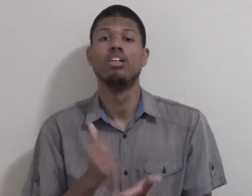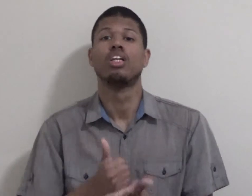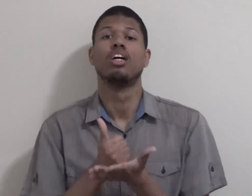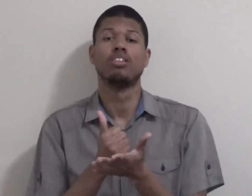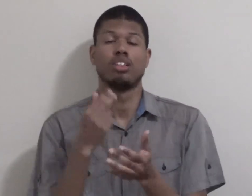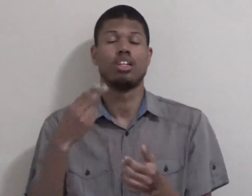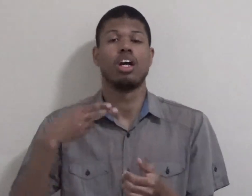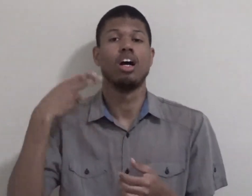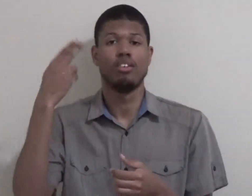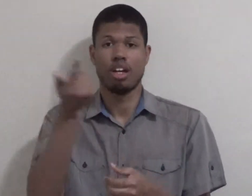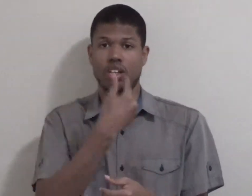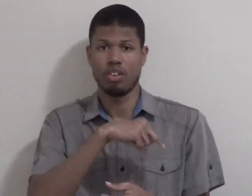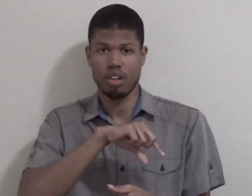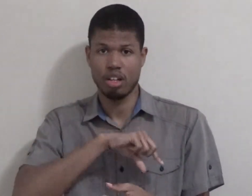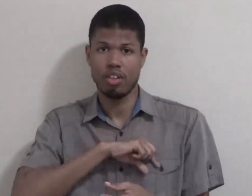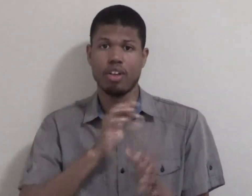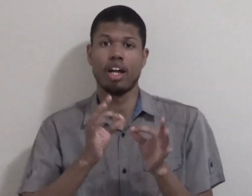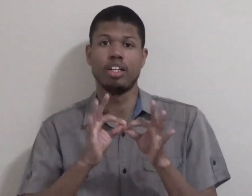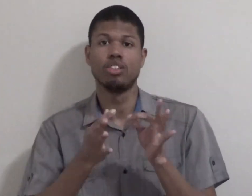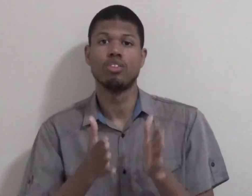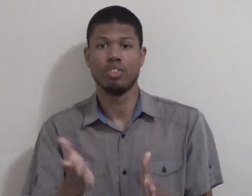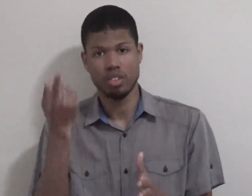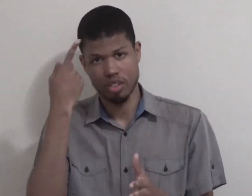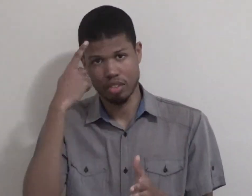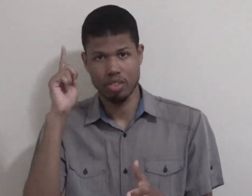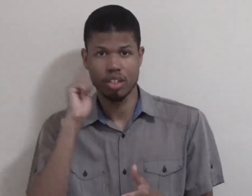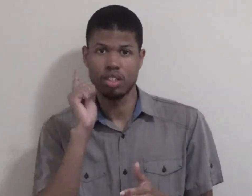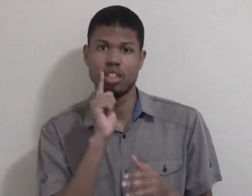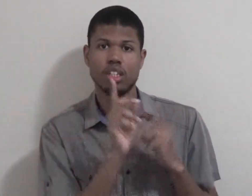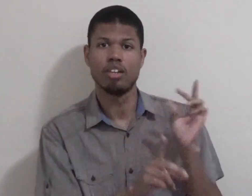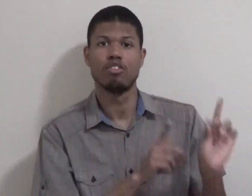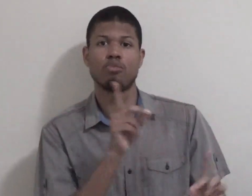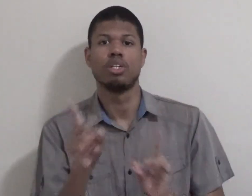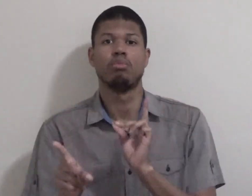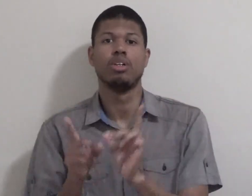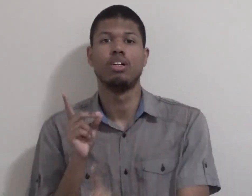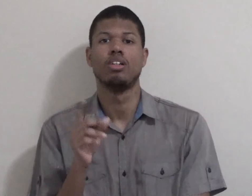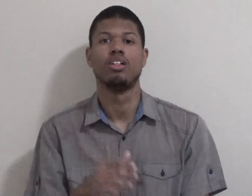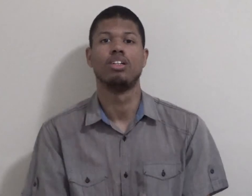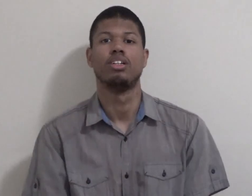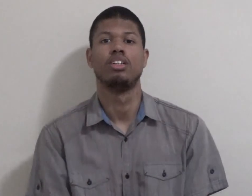for deaf people. Stop and rest.